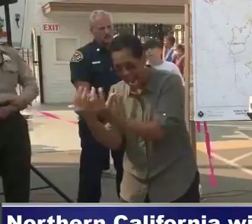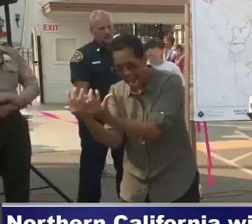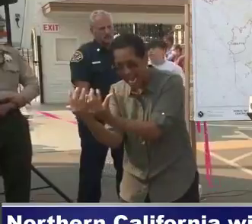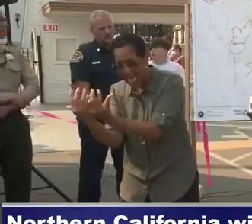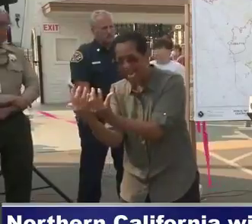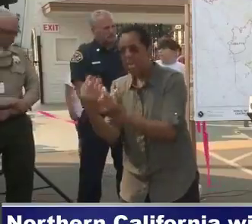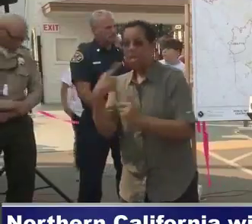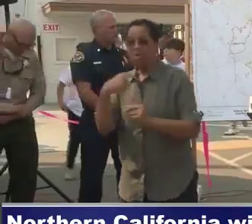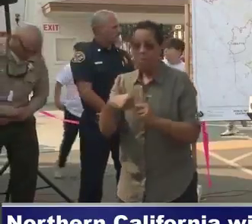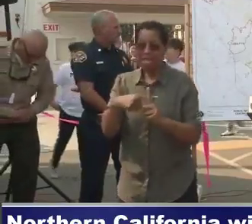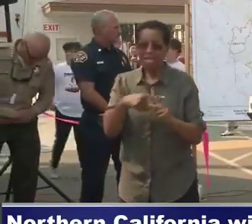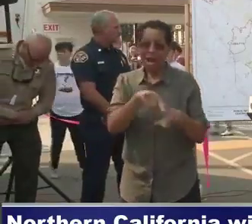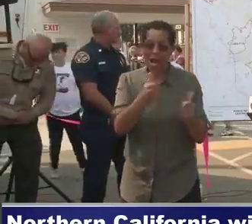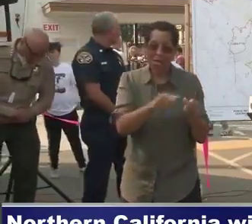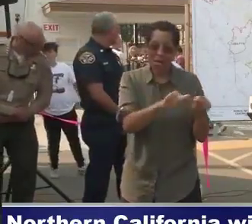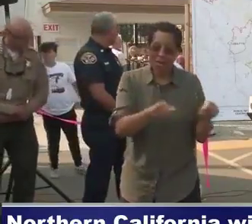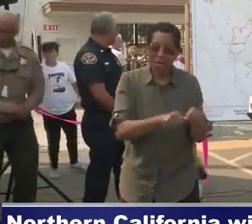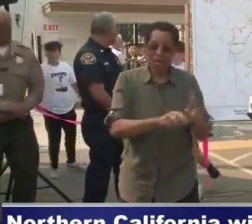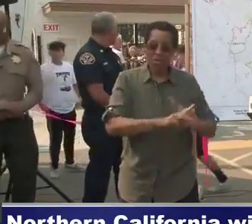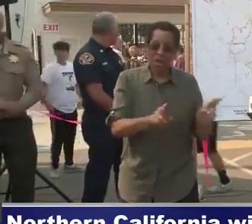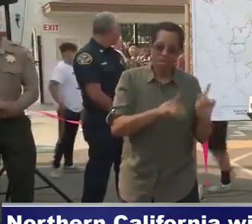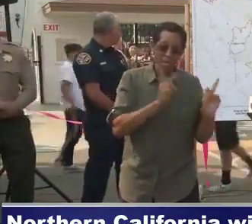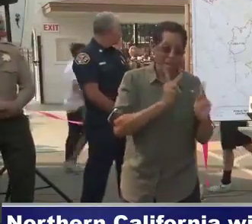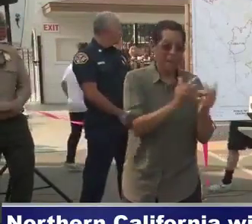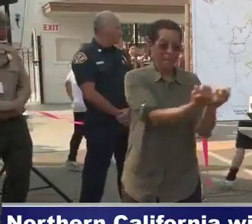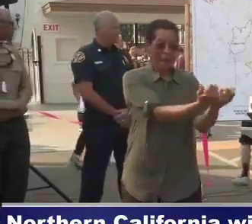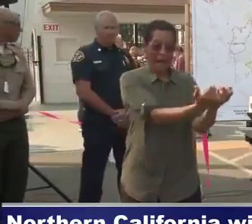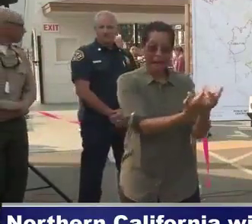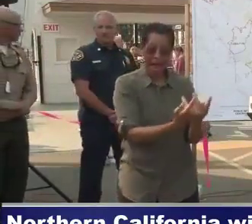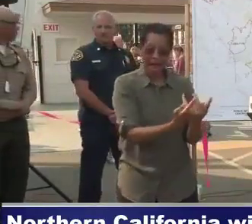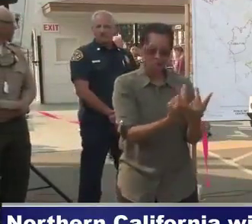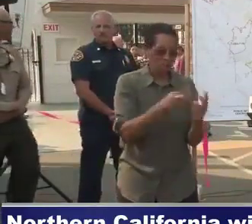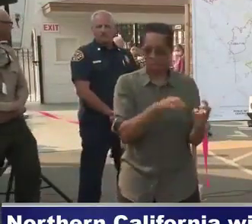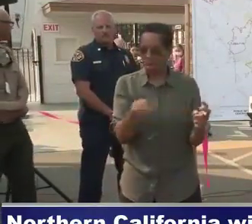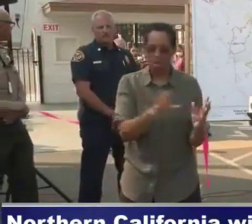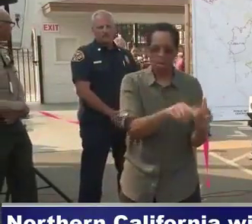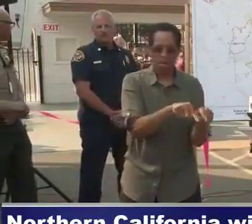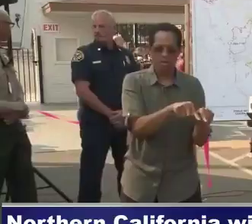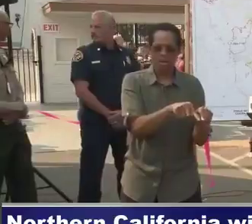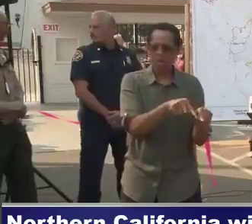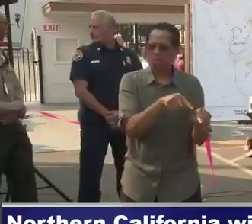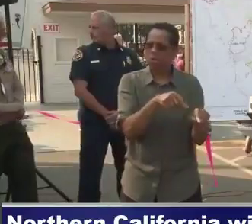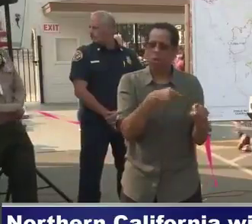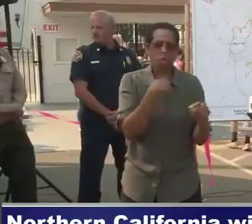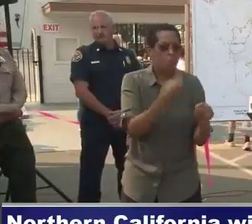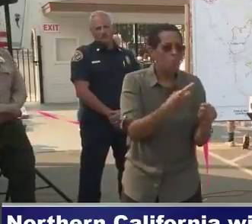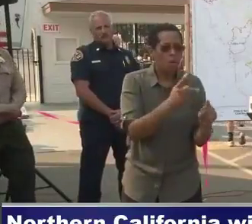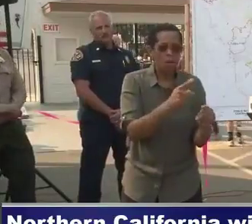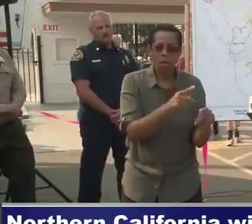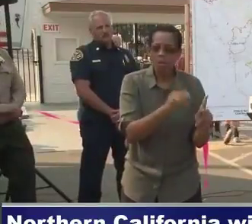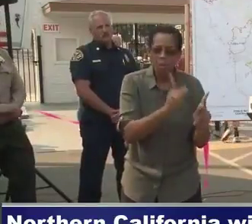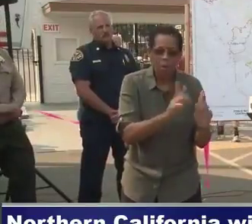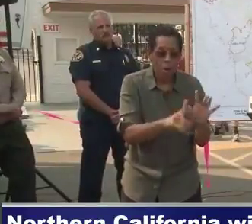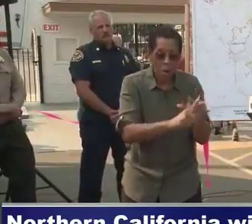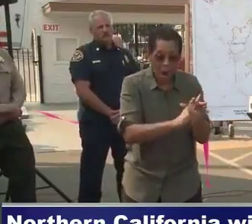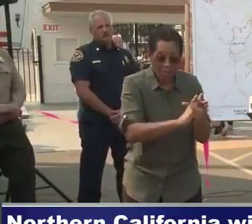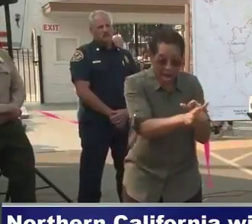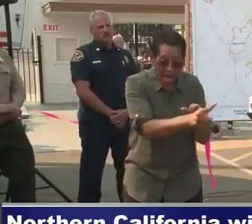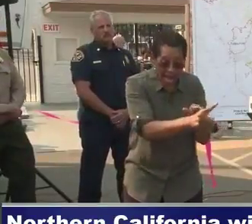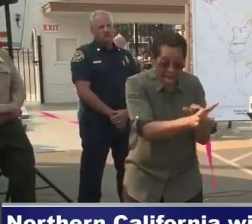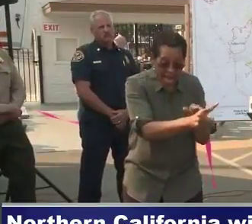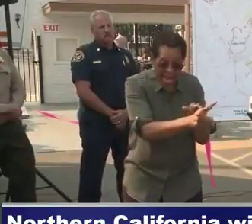repopulation in other areas that have been evacuated. I've said it time and again, as soon as we evacuate folks, we are thinking about